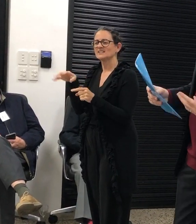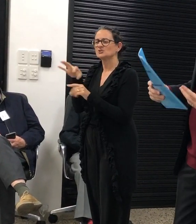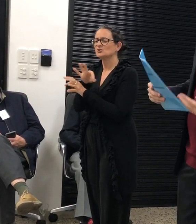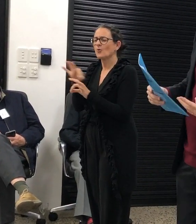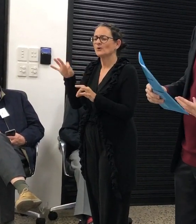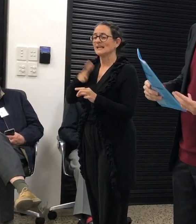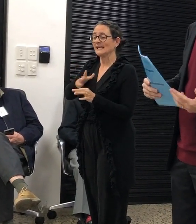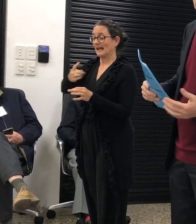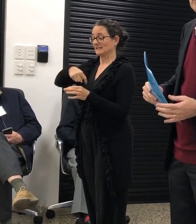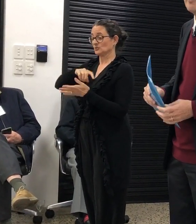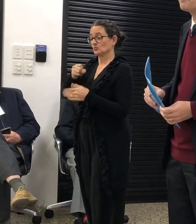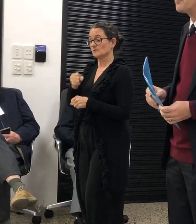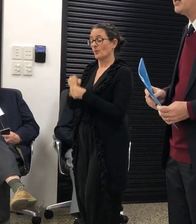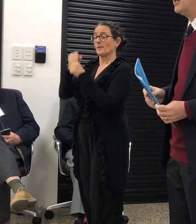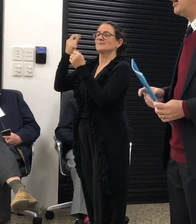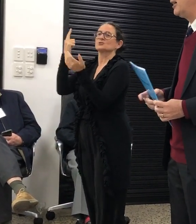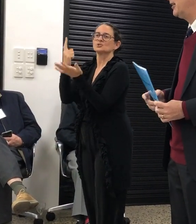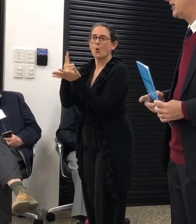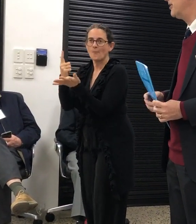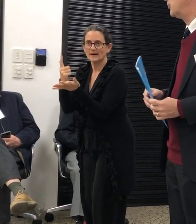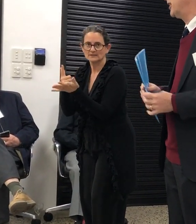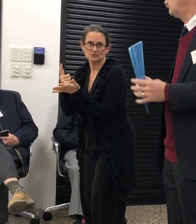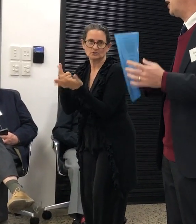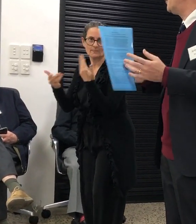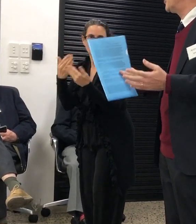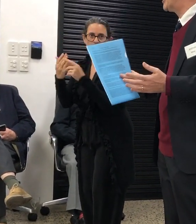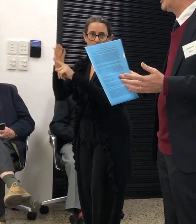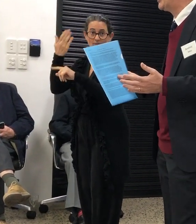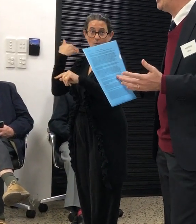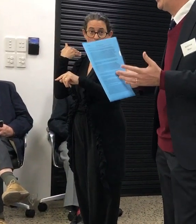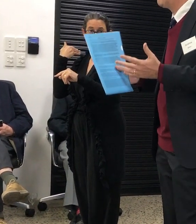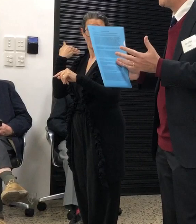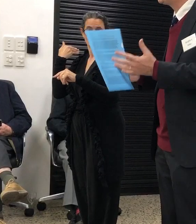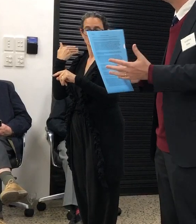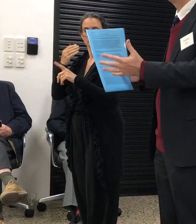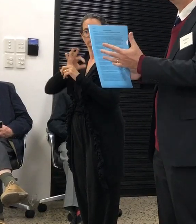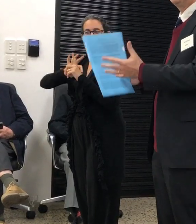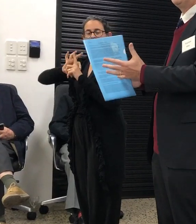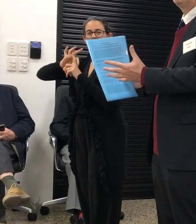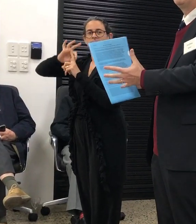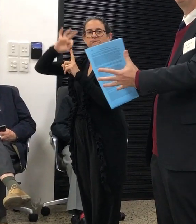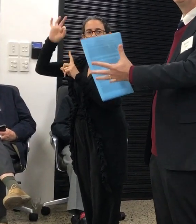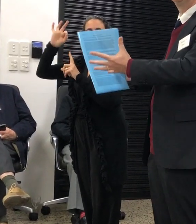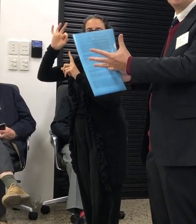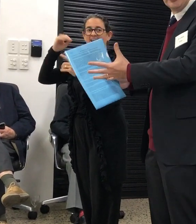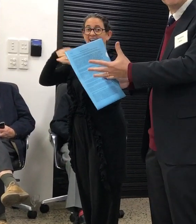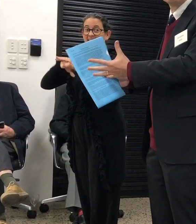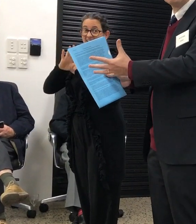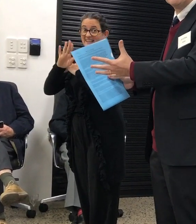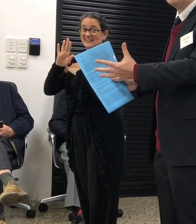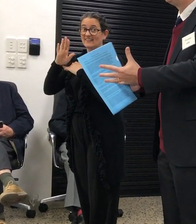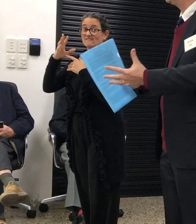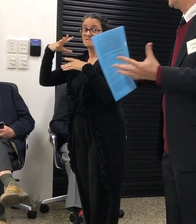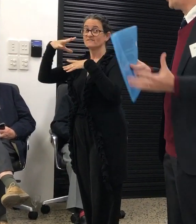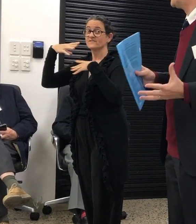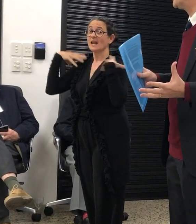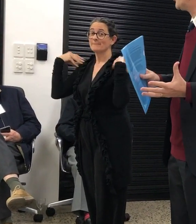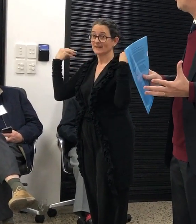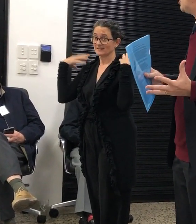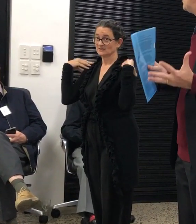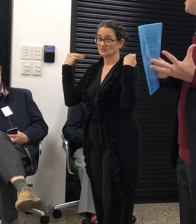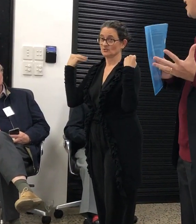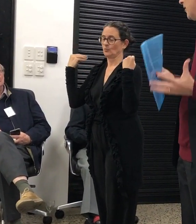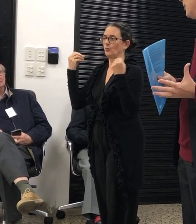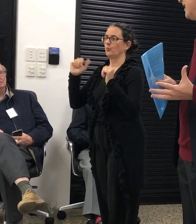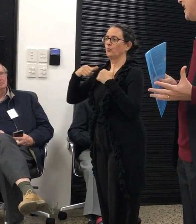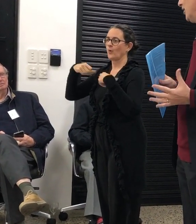the Self-Sustainability Program. It's seen wonderful success in countries like the Philippines where we've been longer, but in a lot of the countries